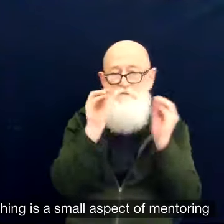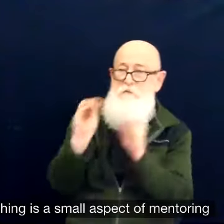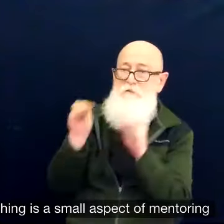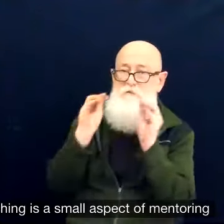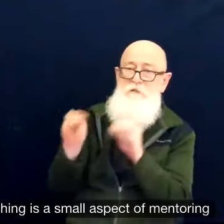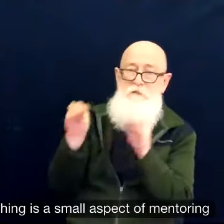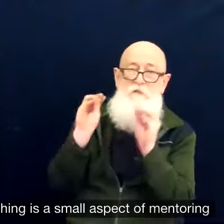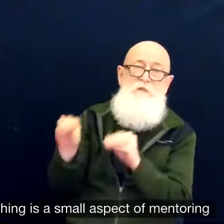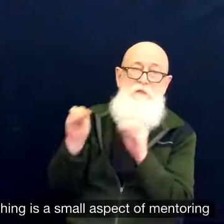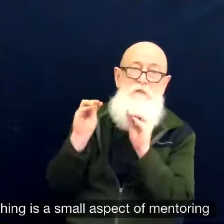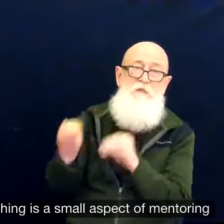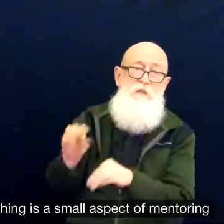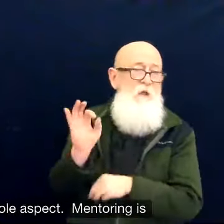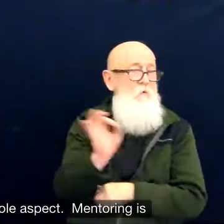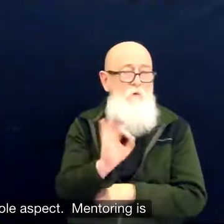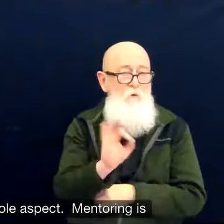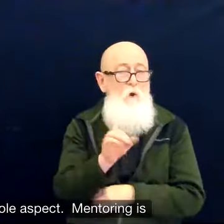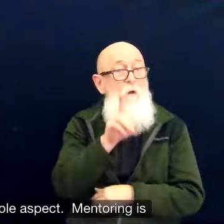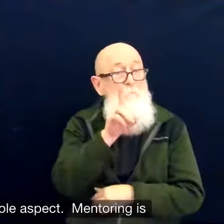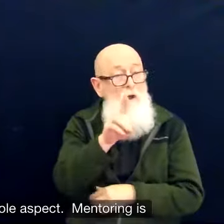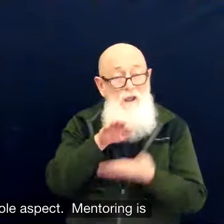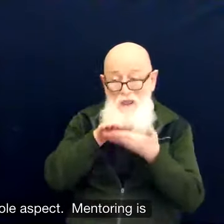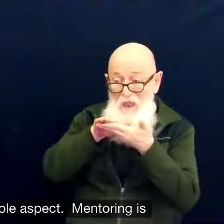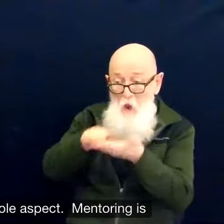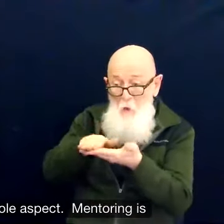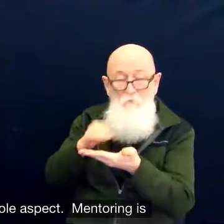Mentoring is really about finding other ways and